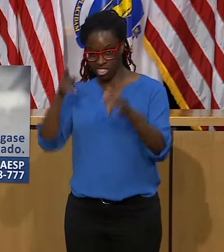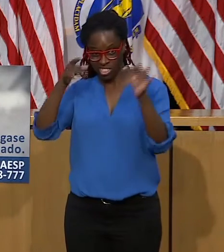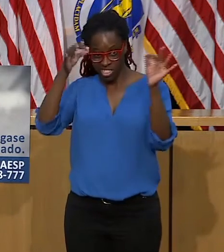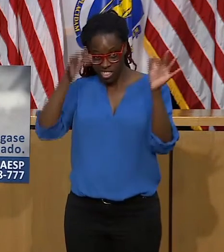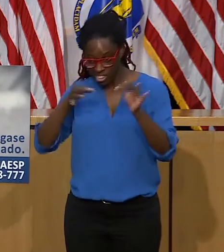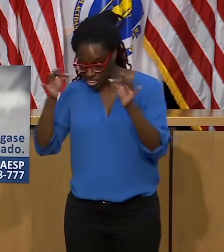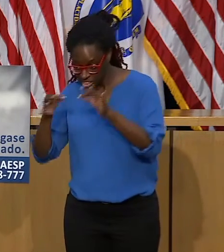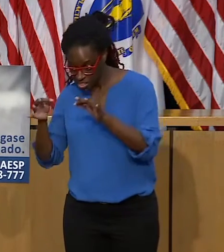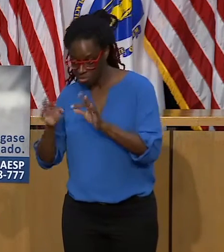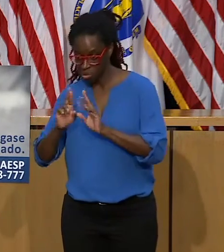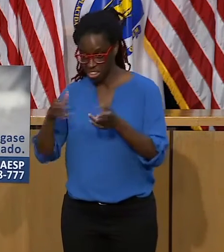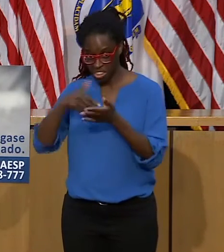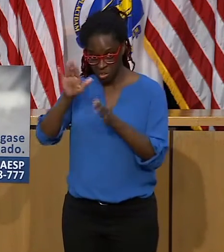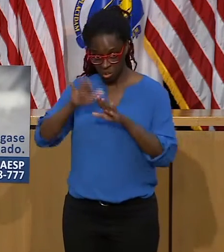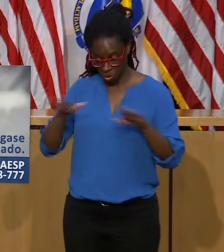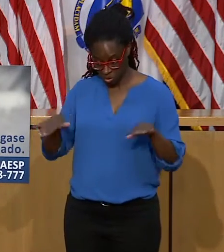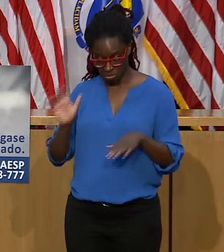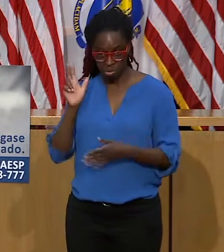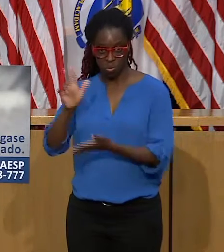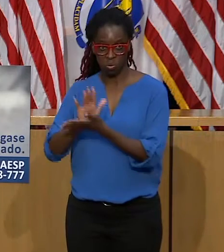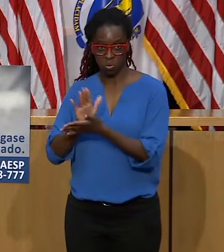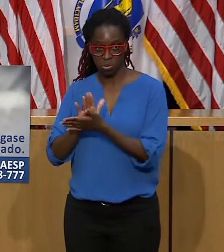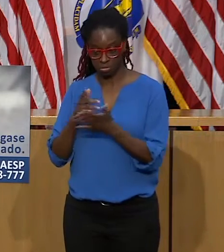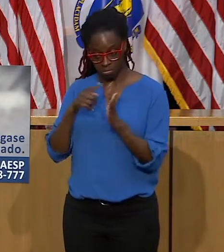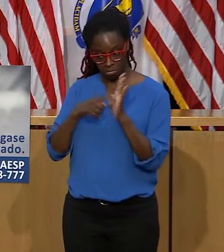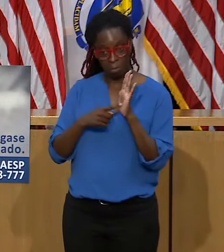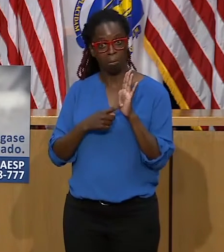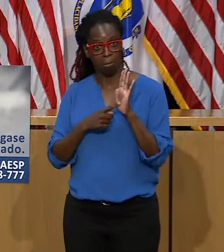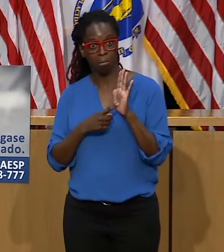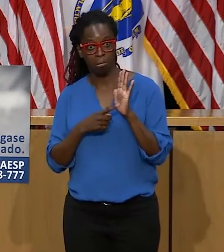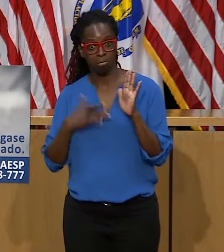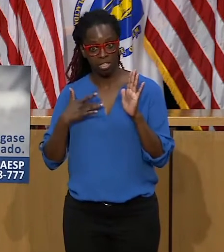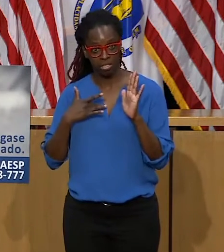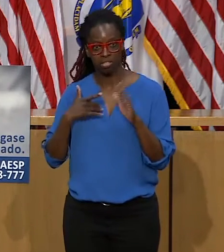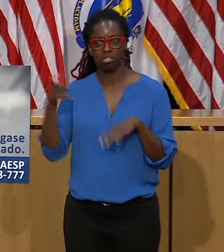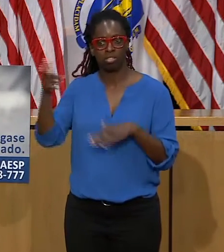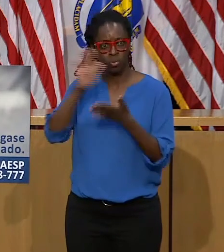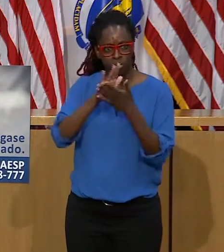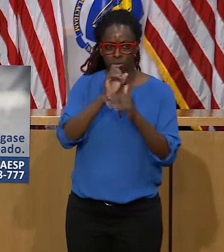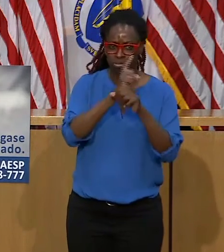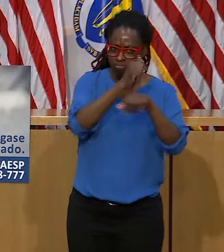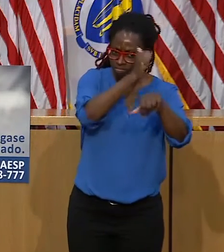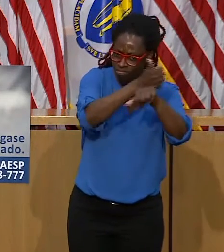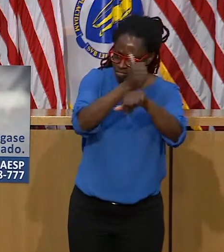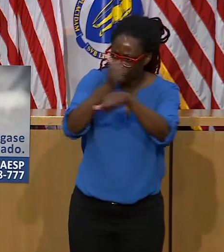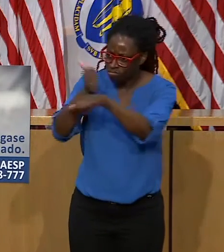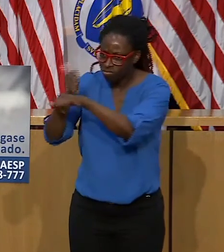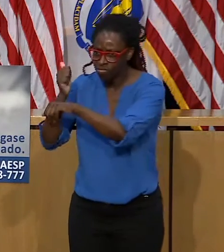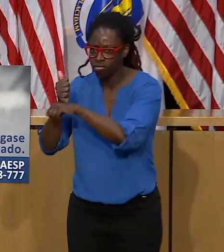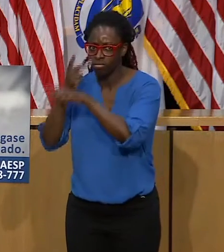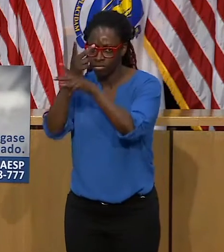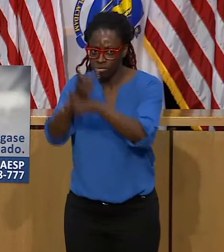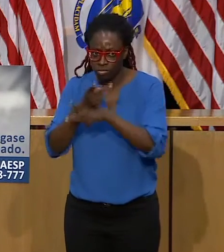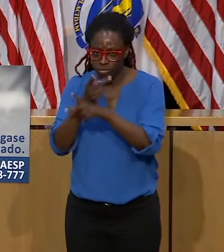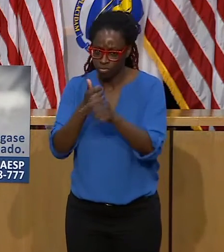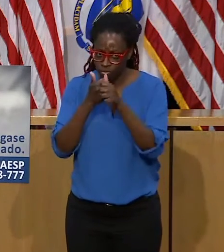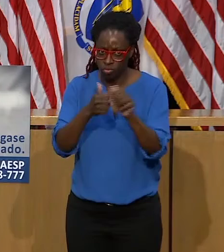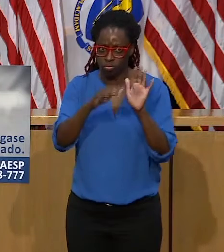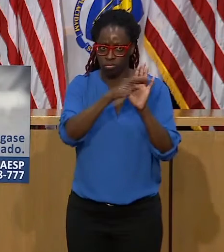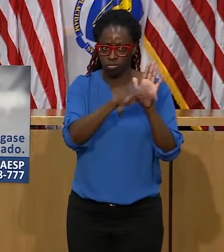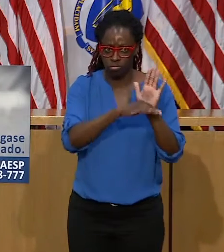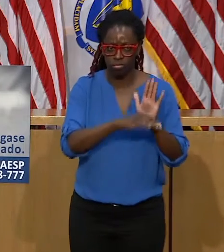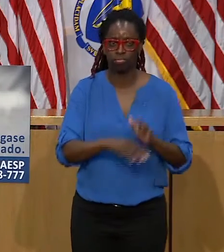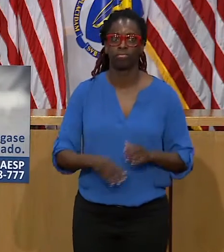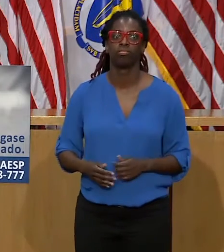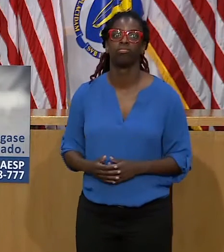to school in the fall and outline the precautions necessary to maximize the benefit to our children while minimizing risk